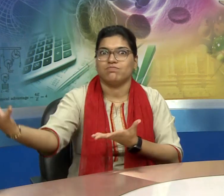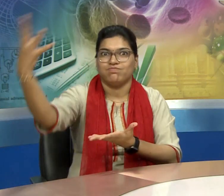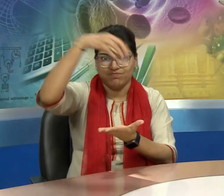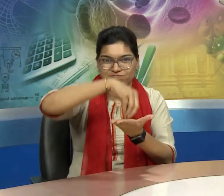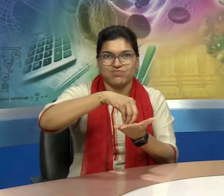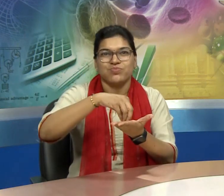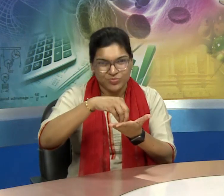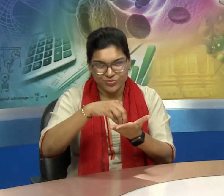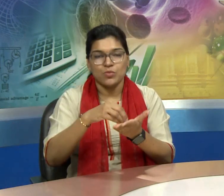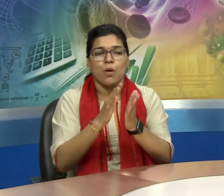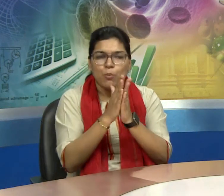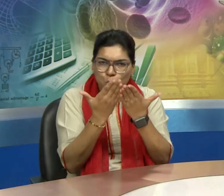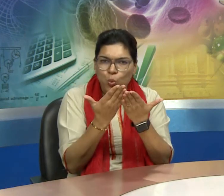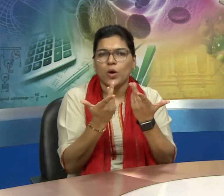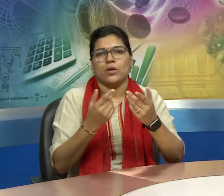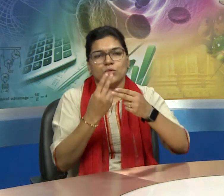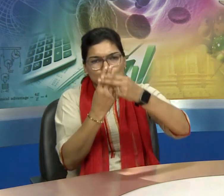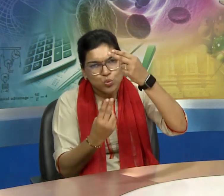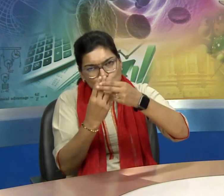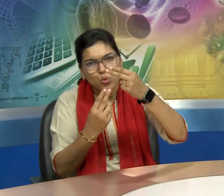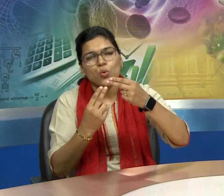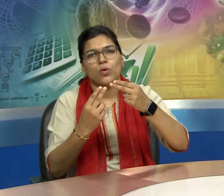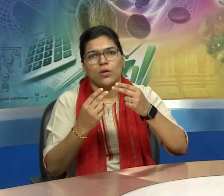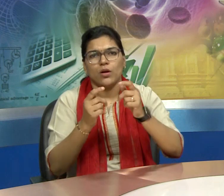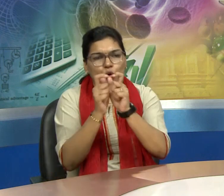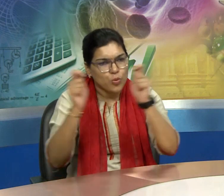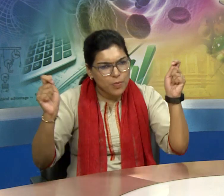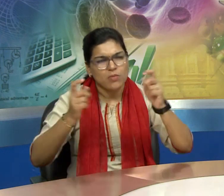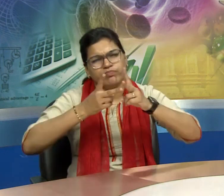For all those materials, we call them as periodicals.